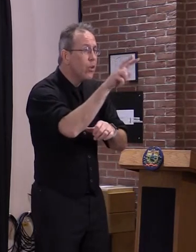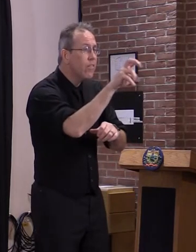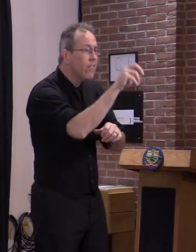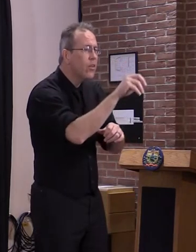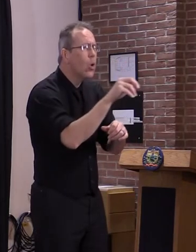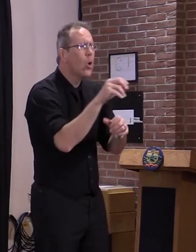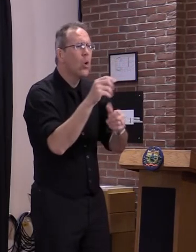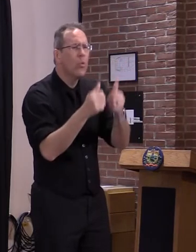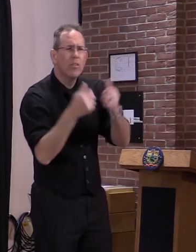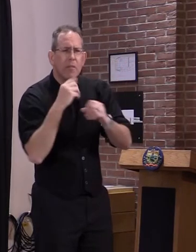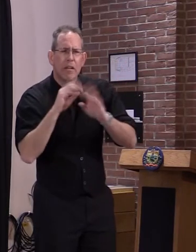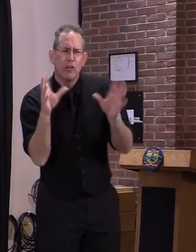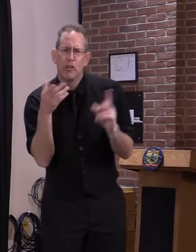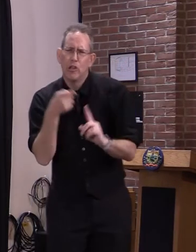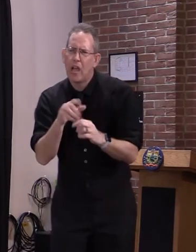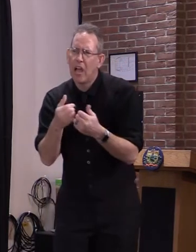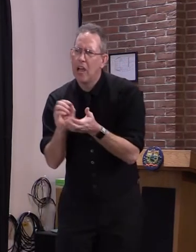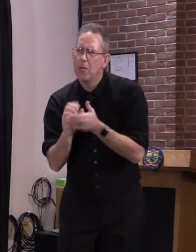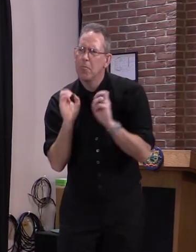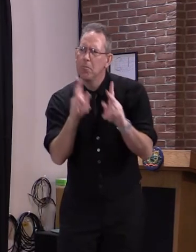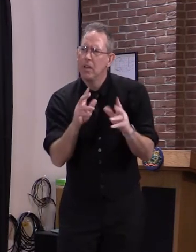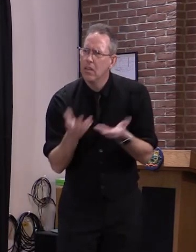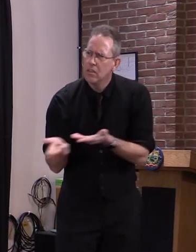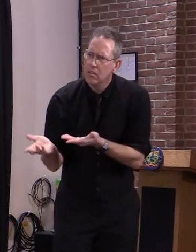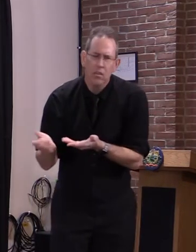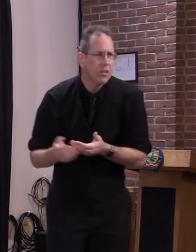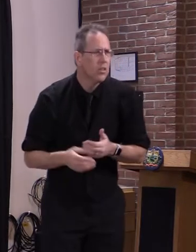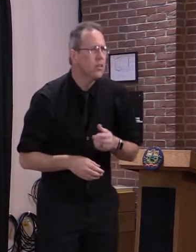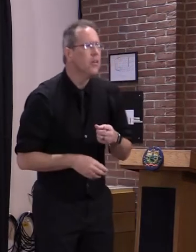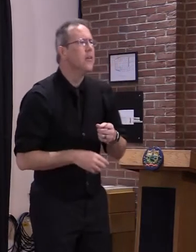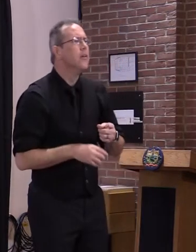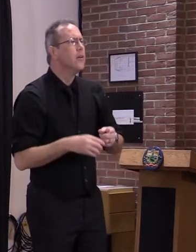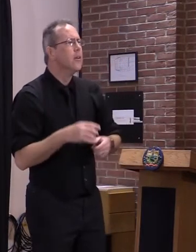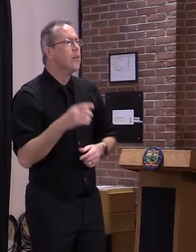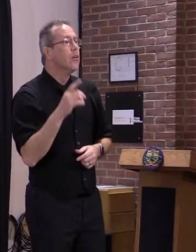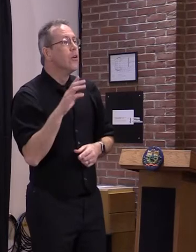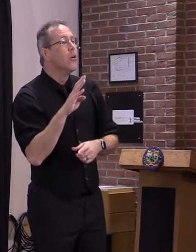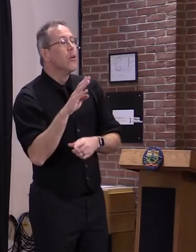Yeah. Commissioner Beaulieu, are you on the line?